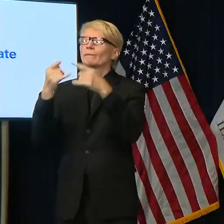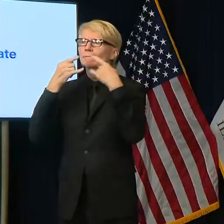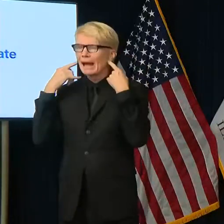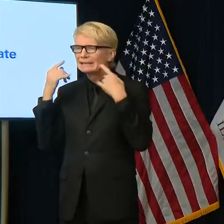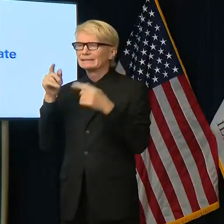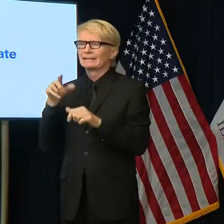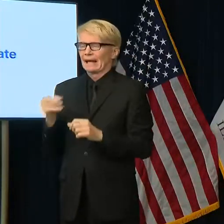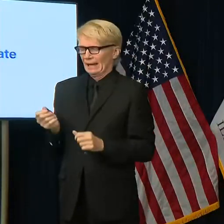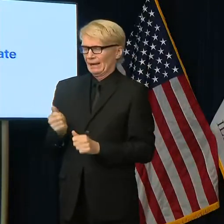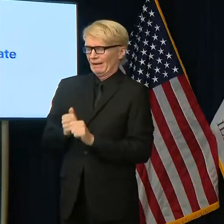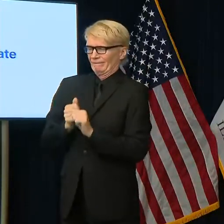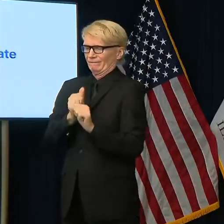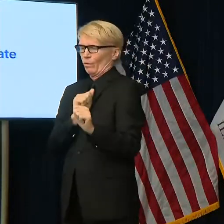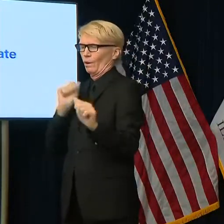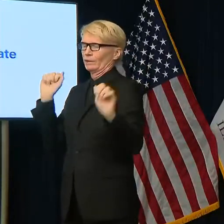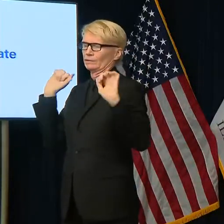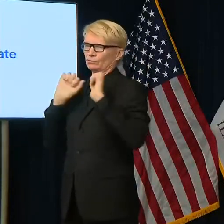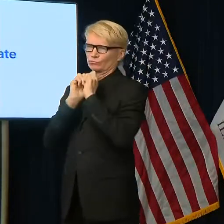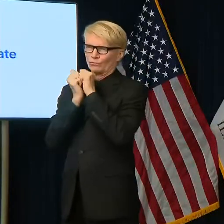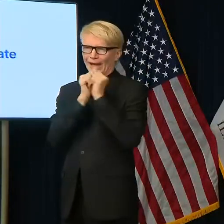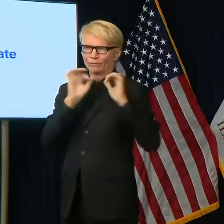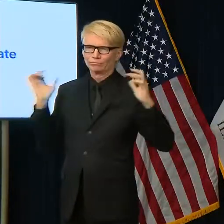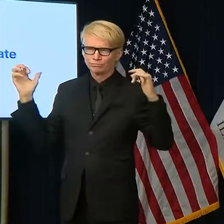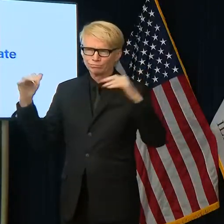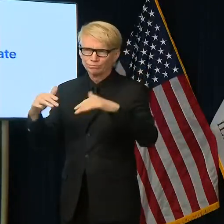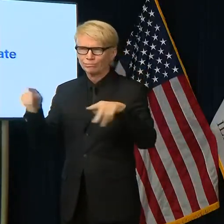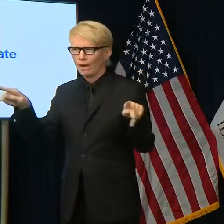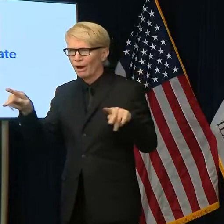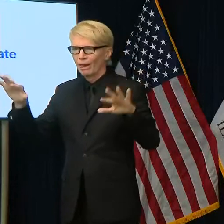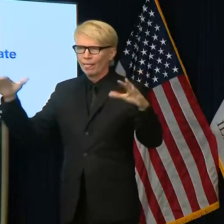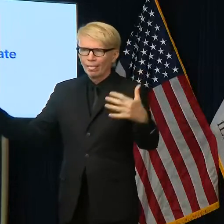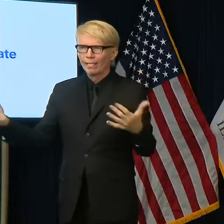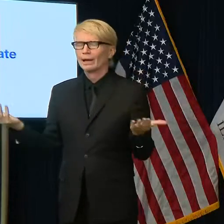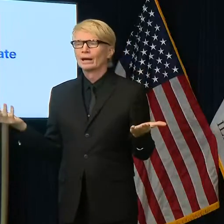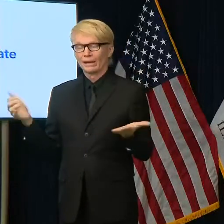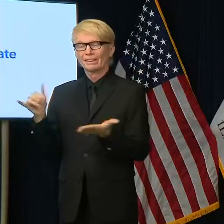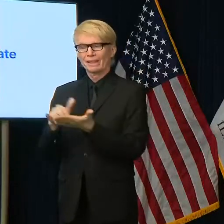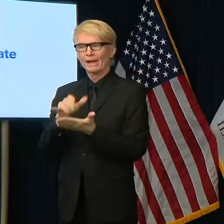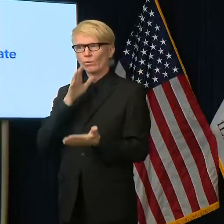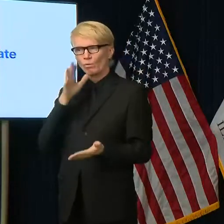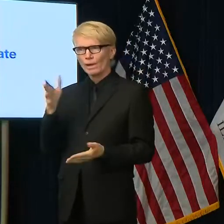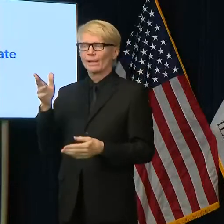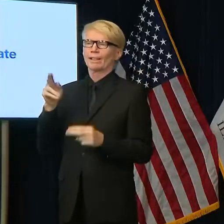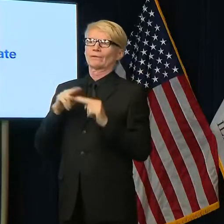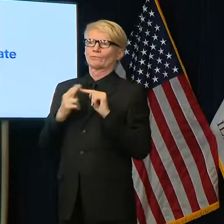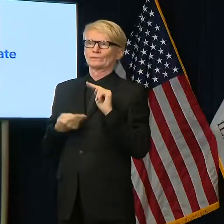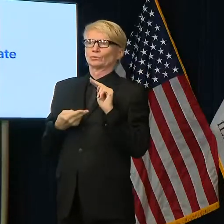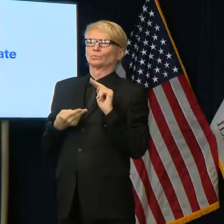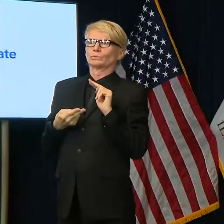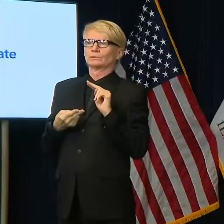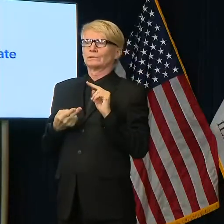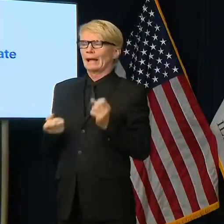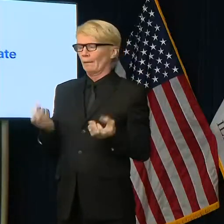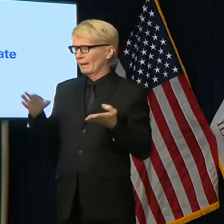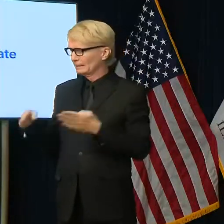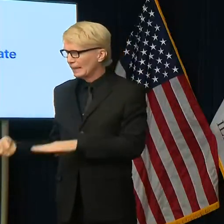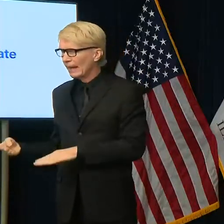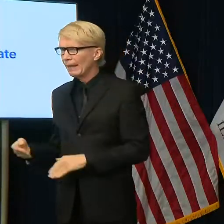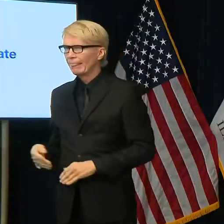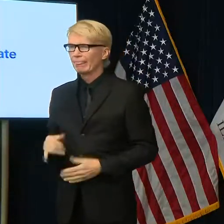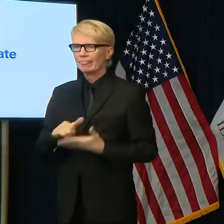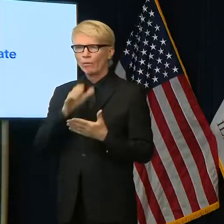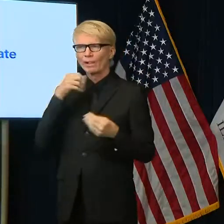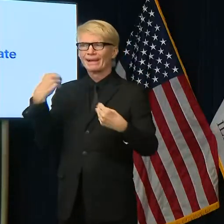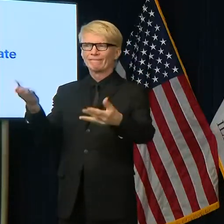and to refrain from these gatherings now, that would keep these numbers down. That would bring down the death totals. That would give a